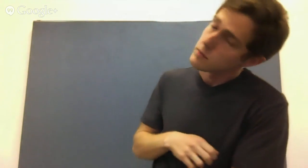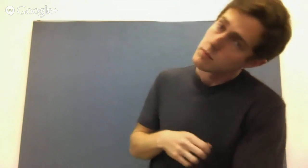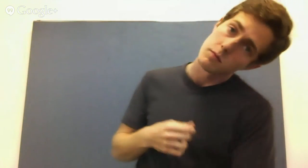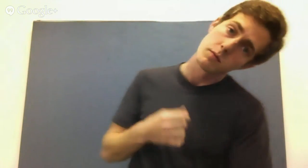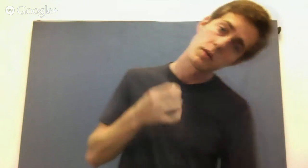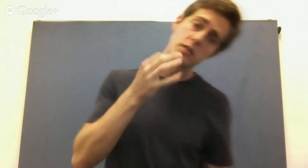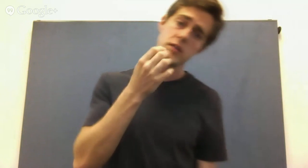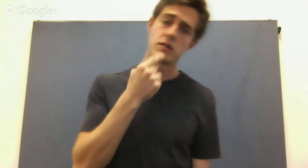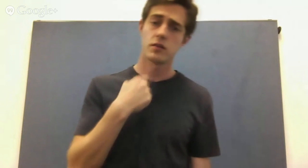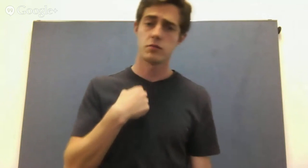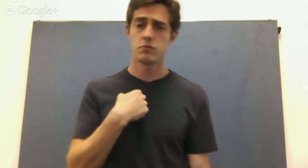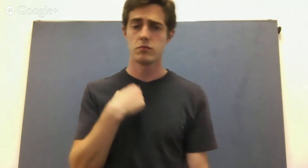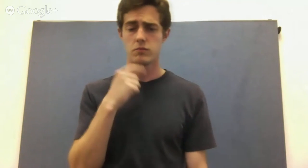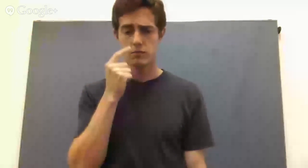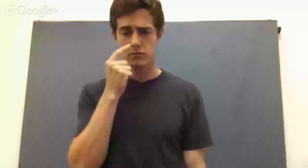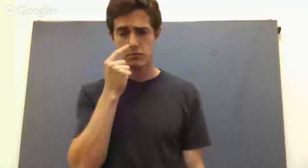Would I still miss you?